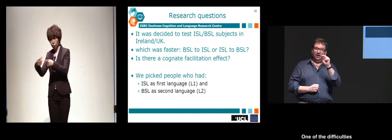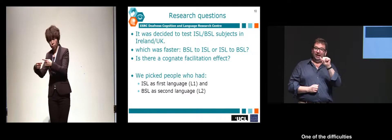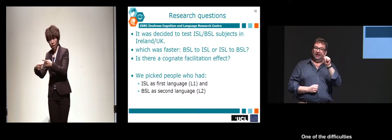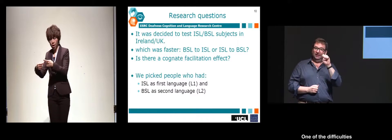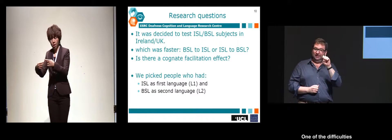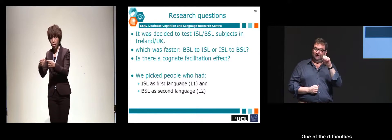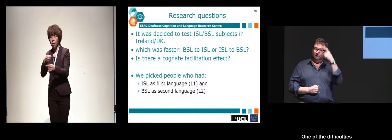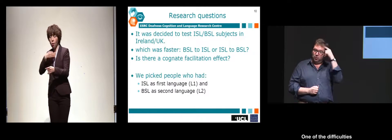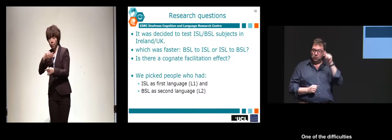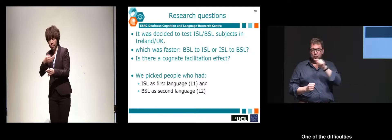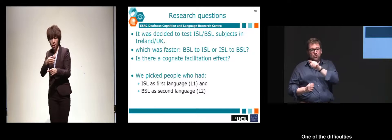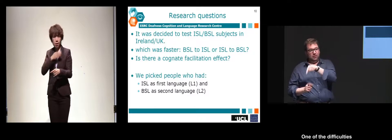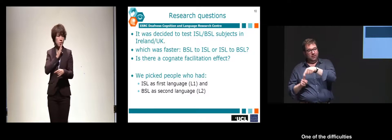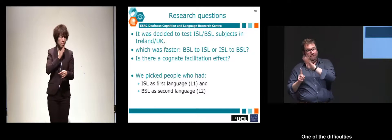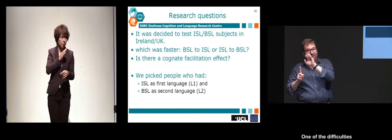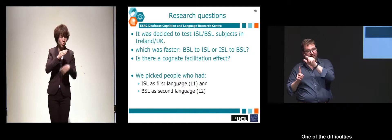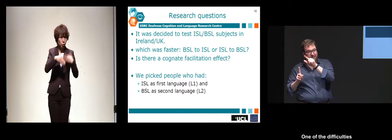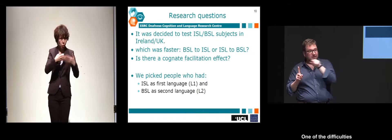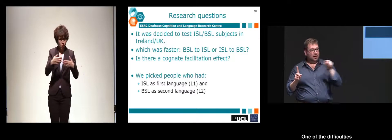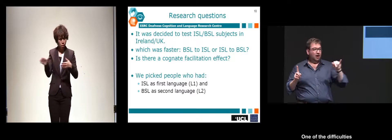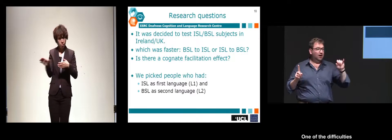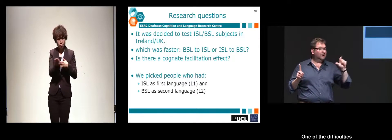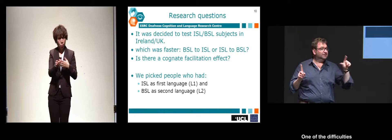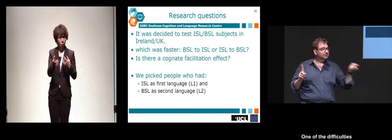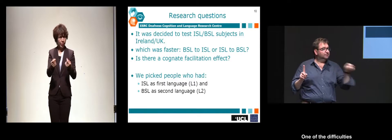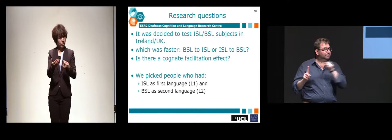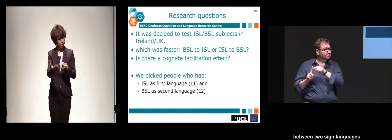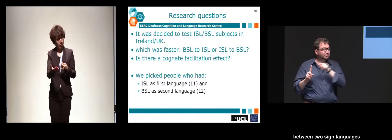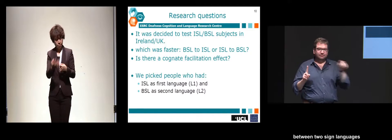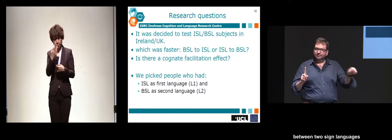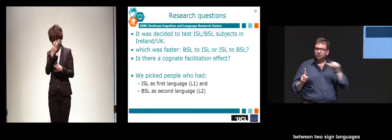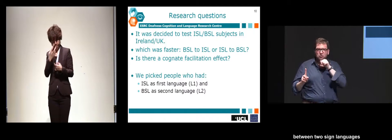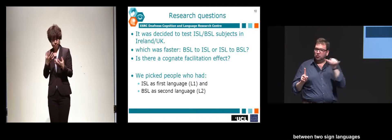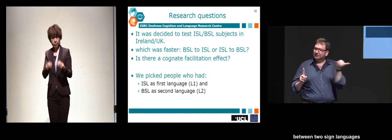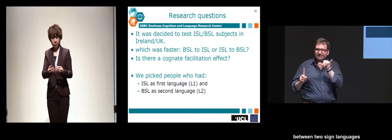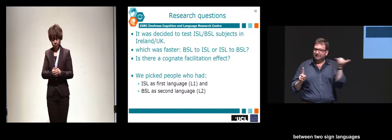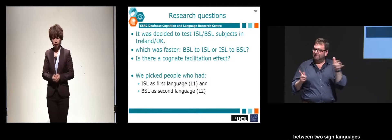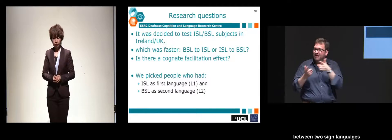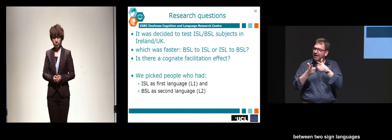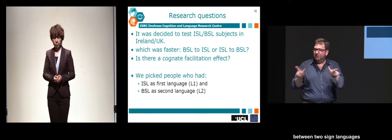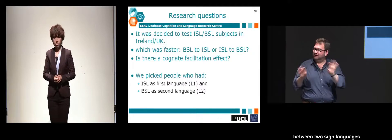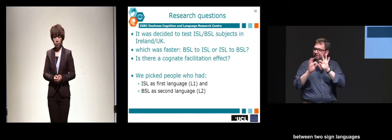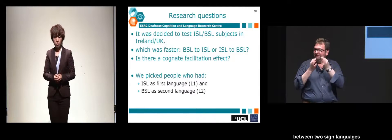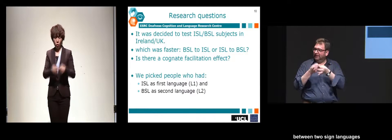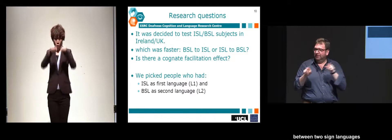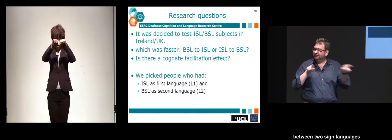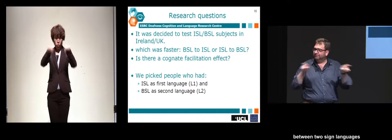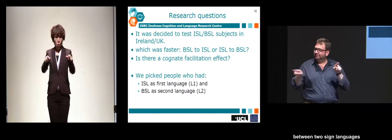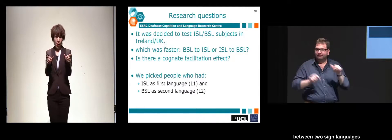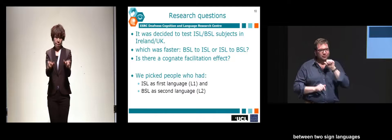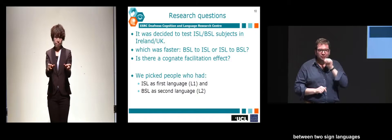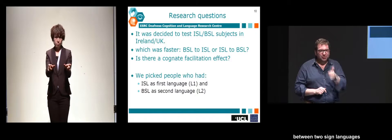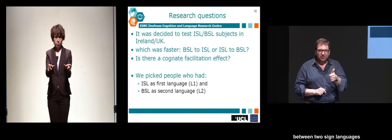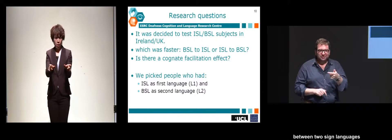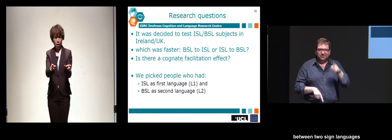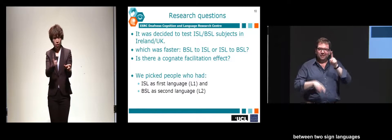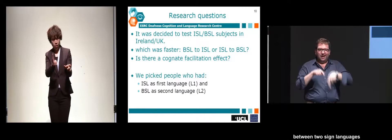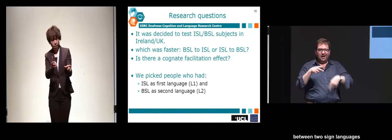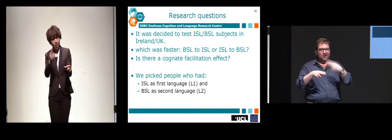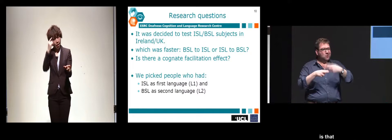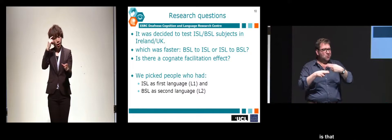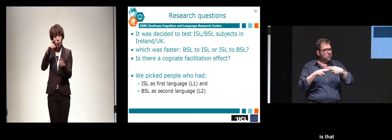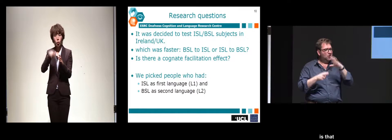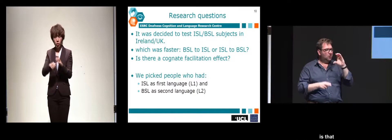One of the difficulties with using a cognate between two sign languages is the whole definition